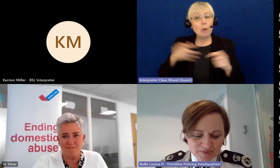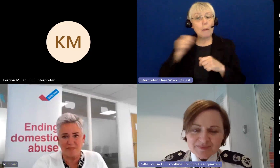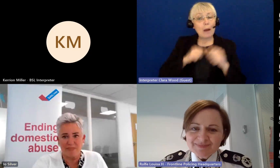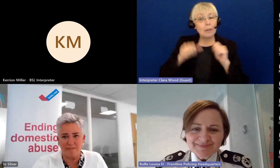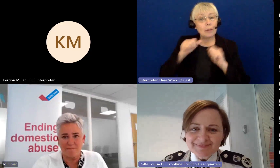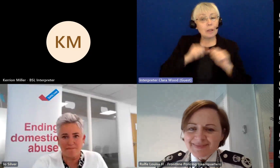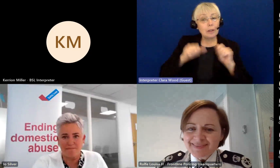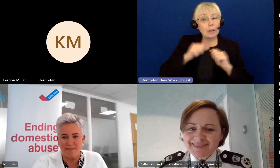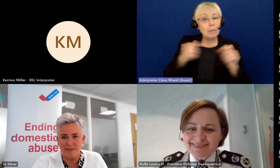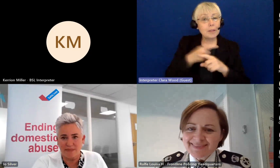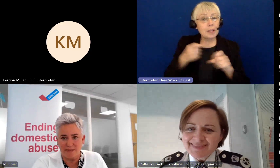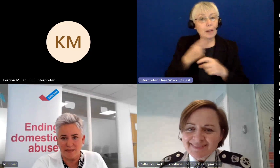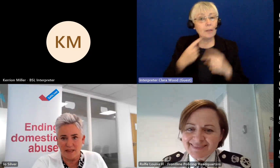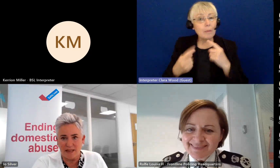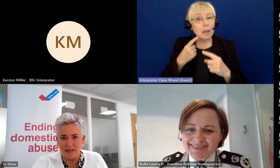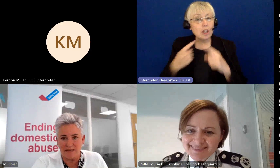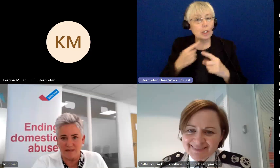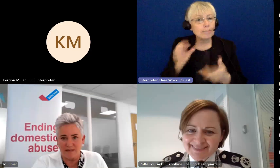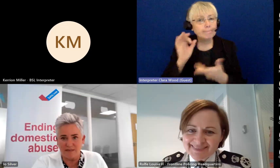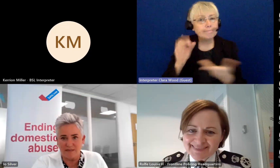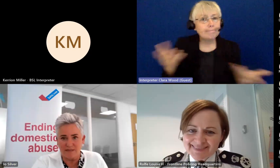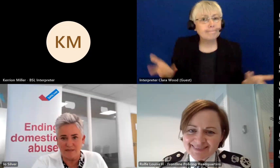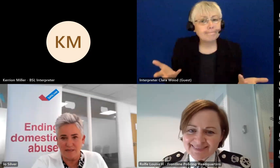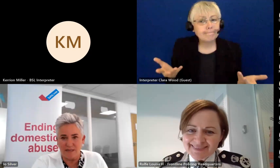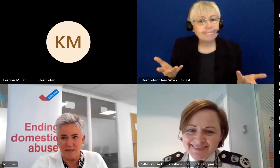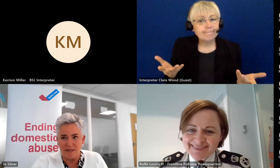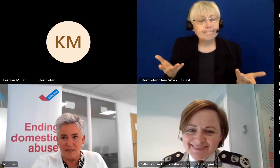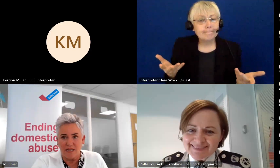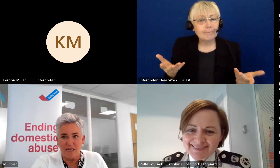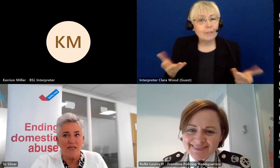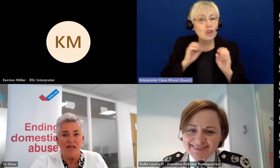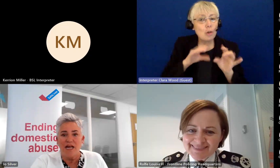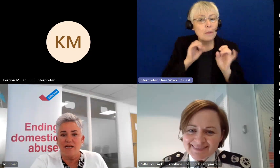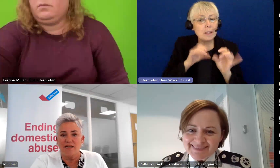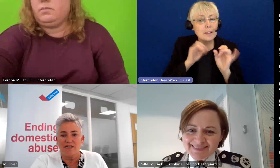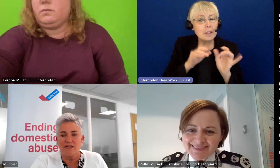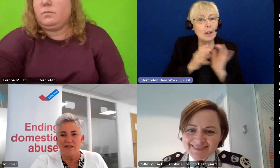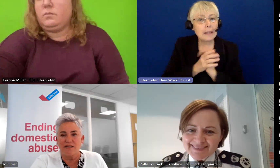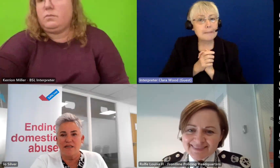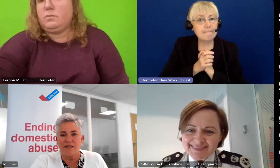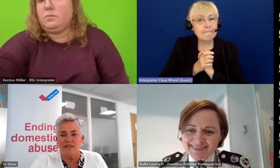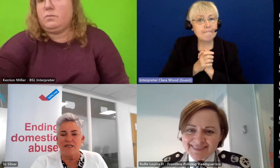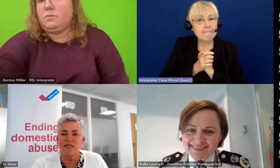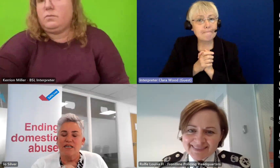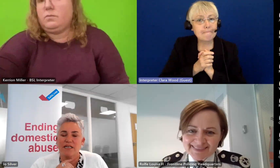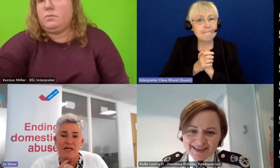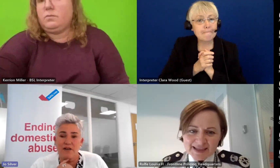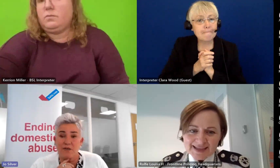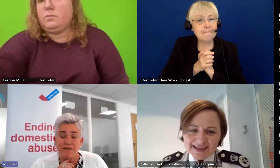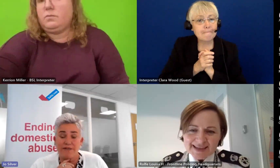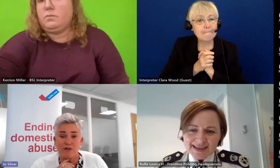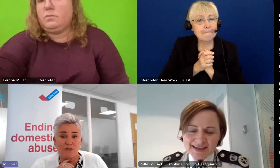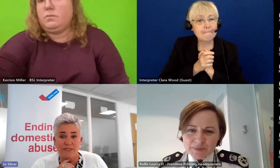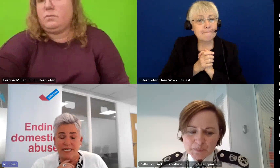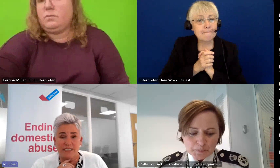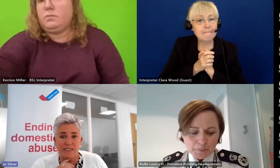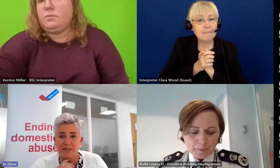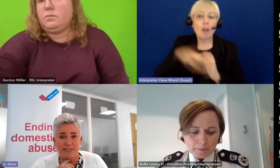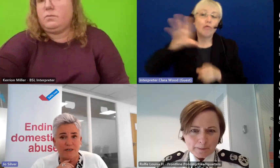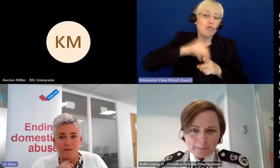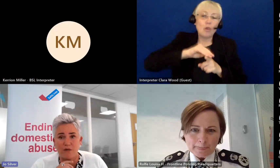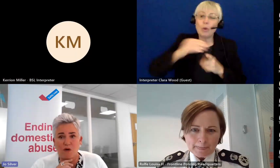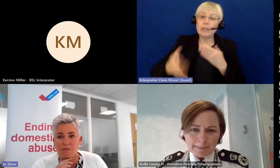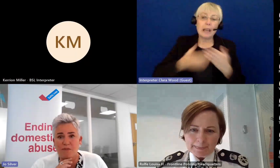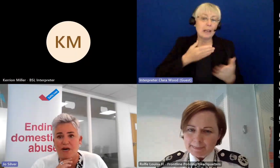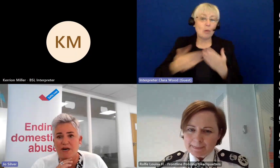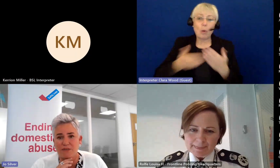like to do about the missing information that's not been signed? Clara, we're recording,